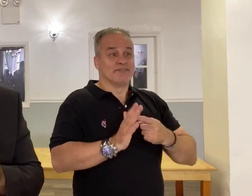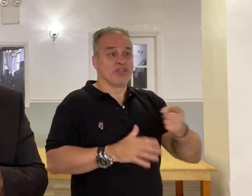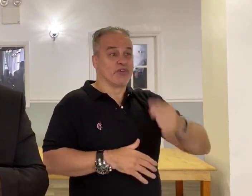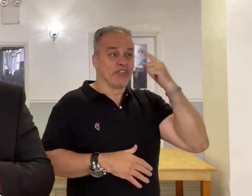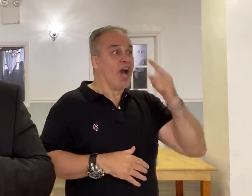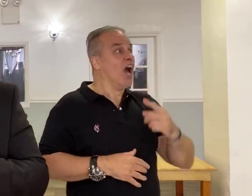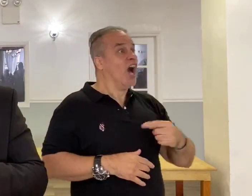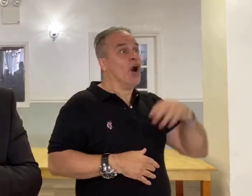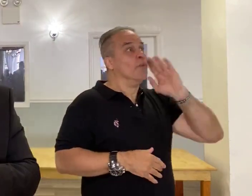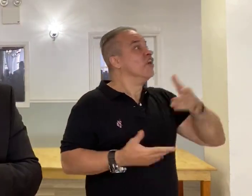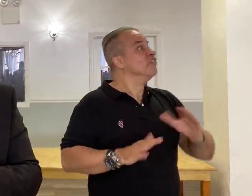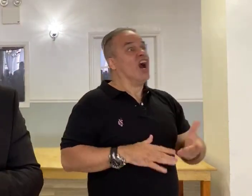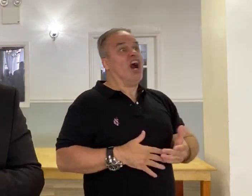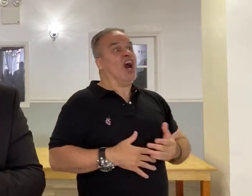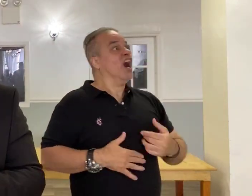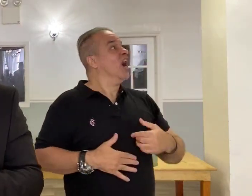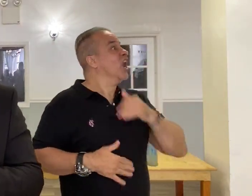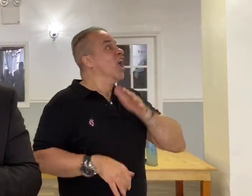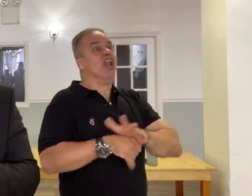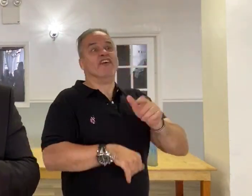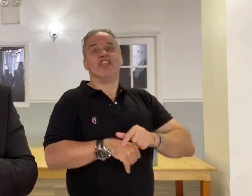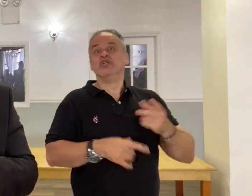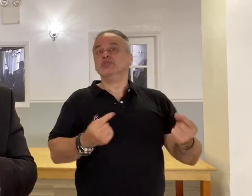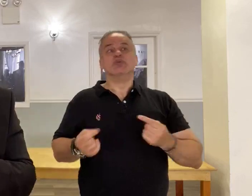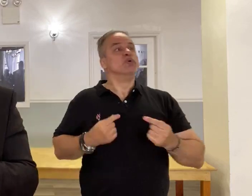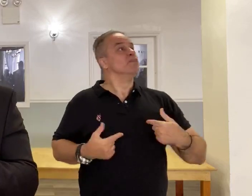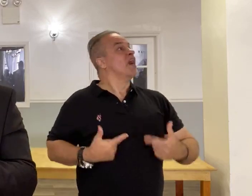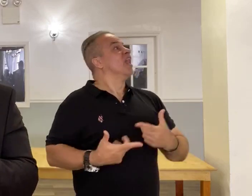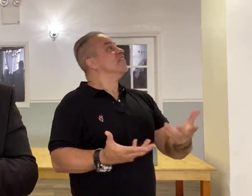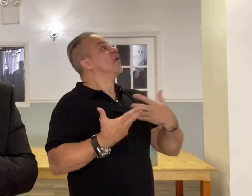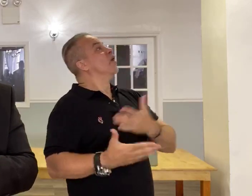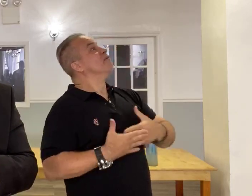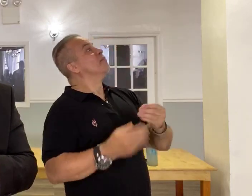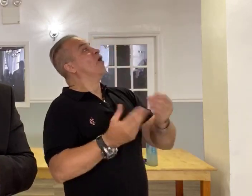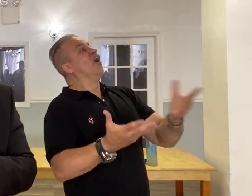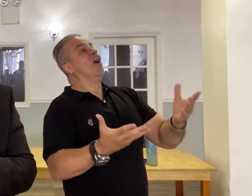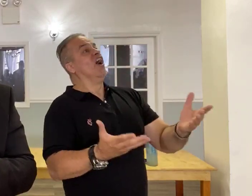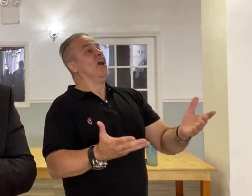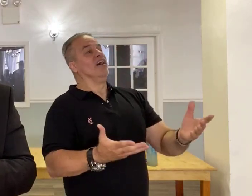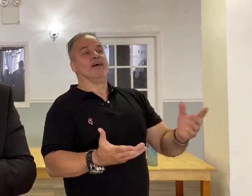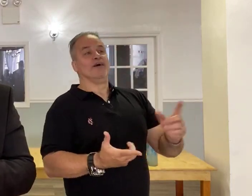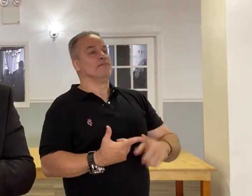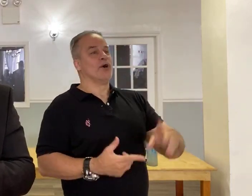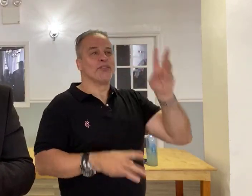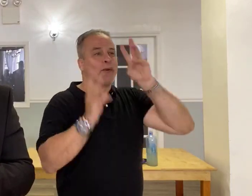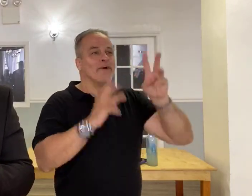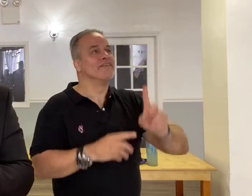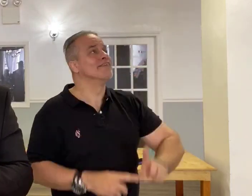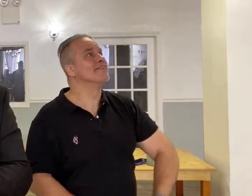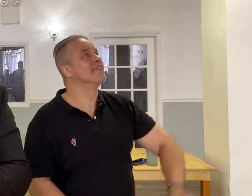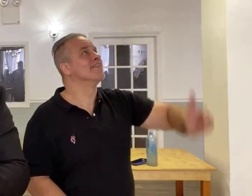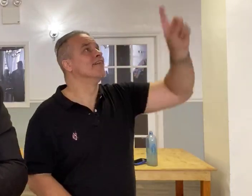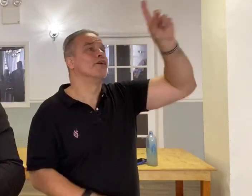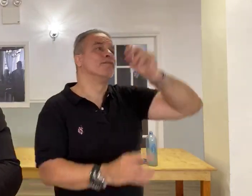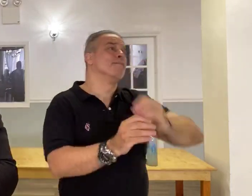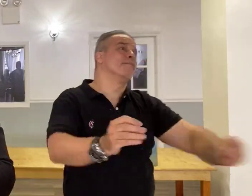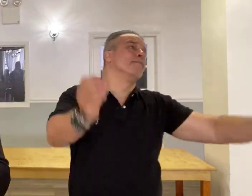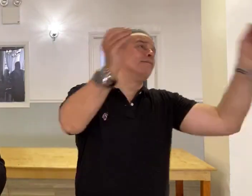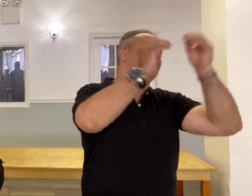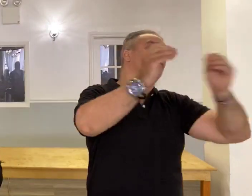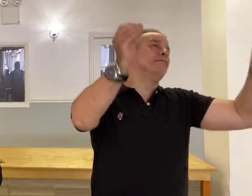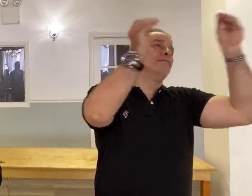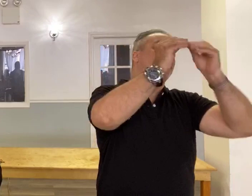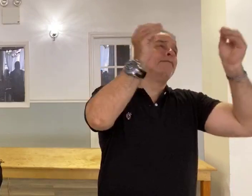leave our loved ones. We didn't have enough time to do the things in life that we wanted to do. It's too short.